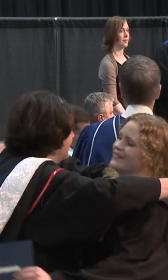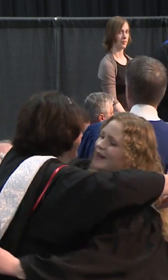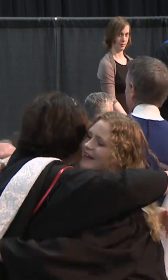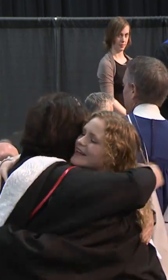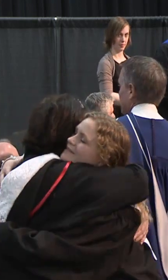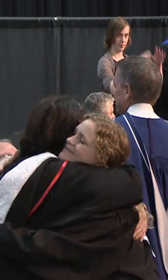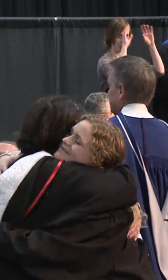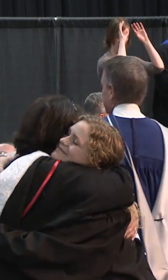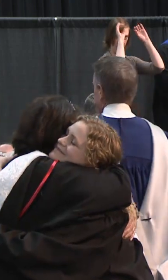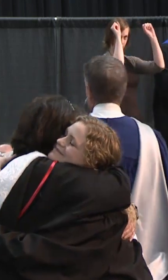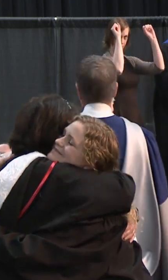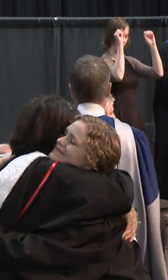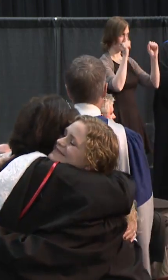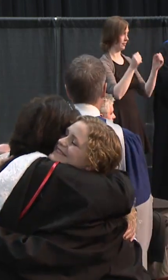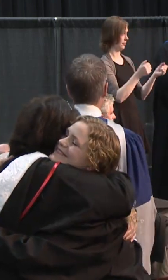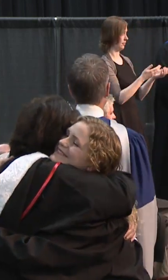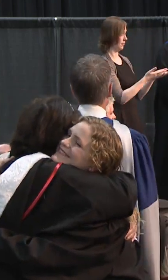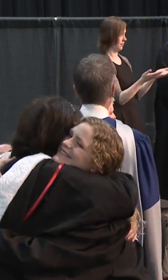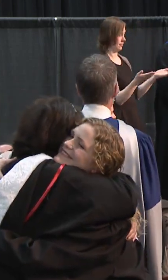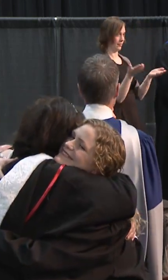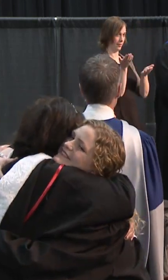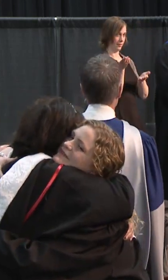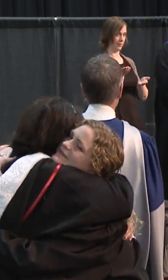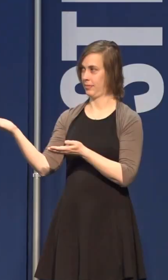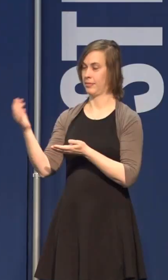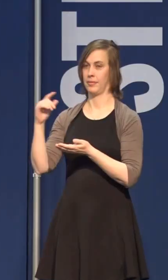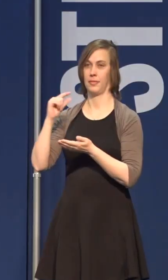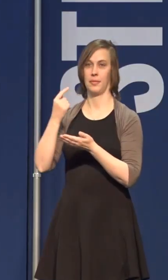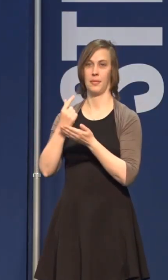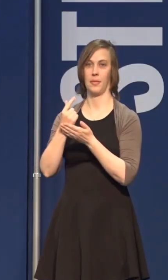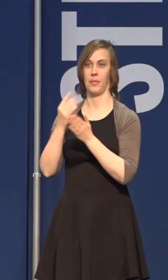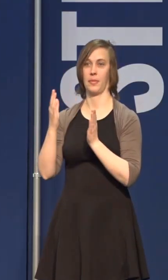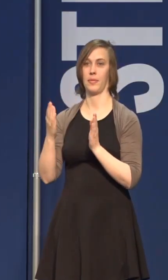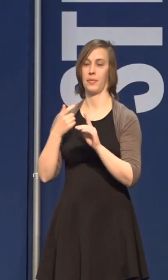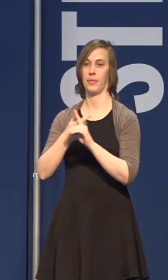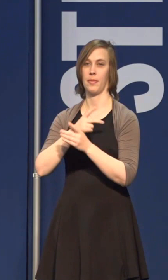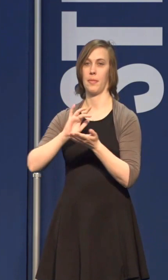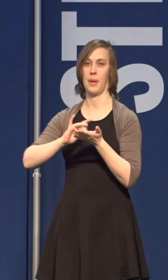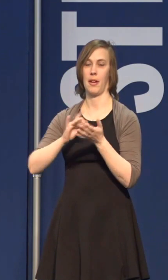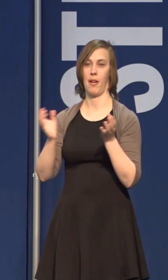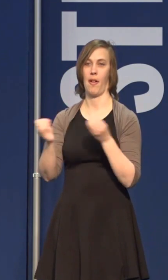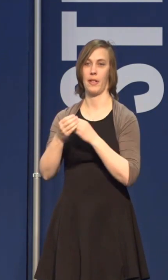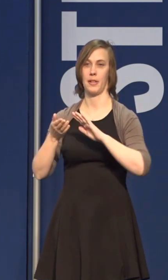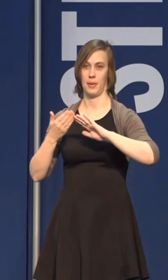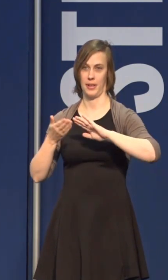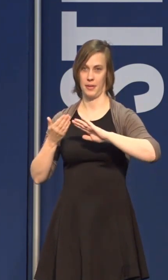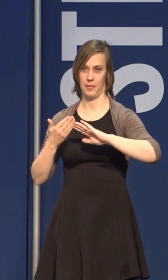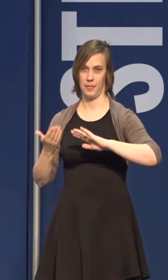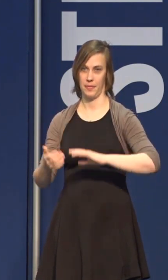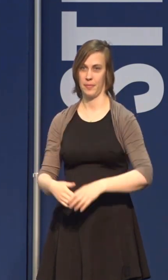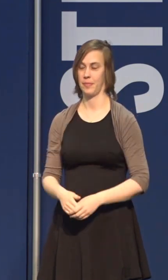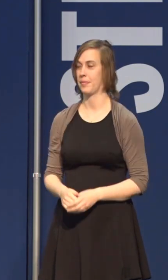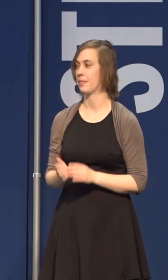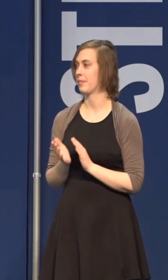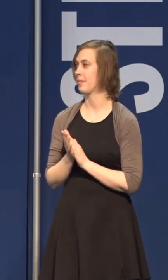Mr. President, ladies and gentlemen, the graduates in Medical Office Administration.